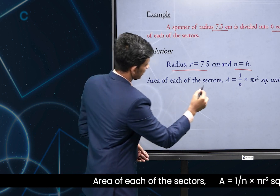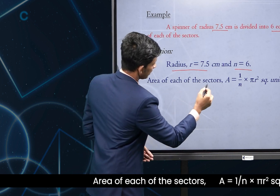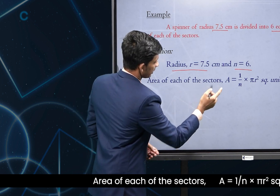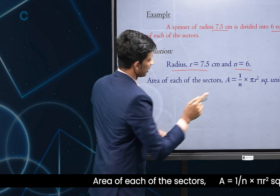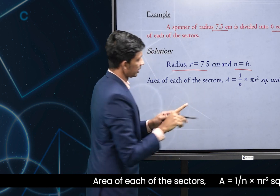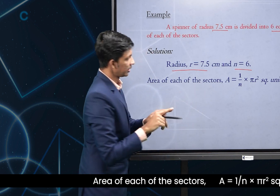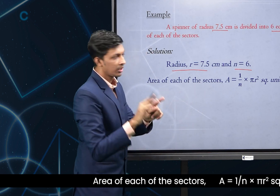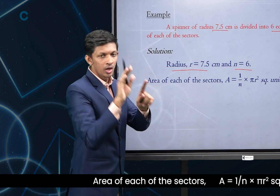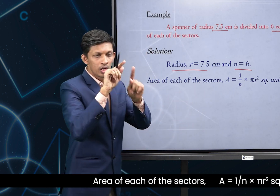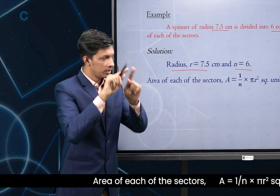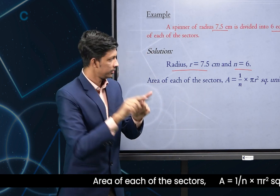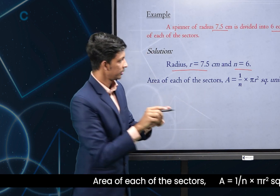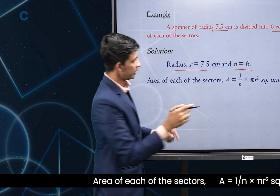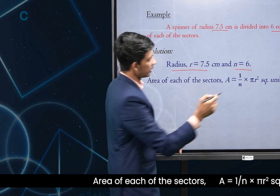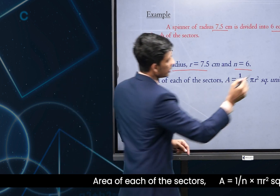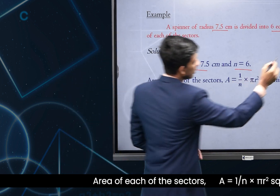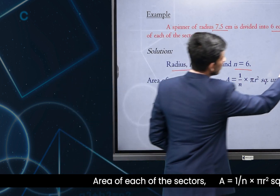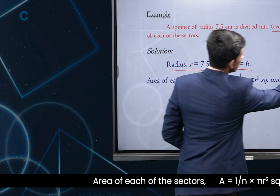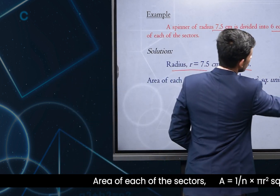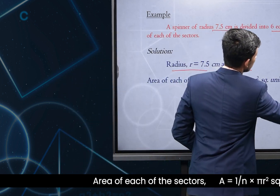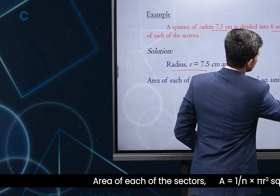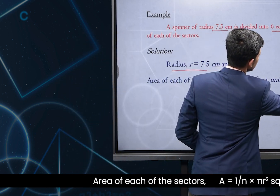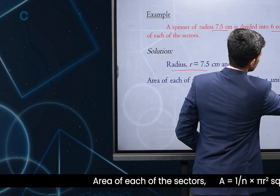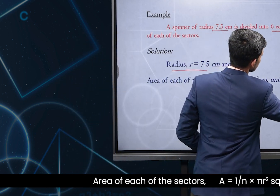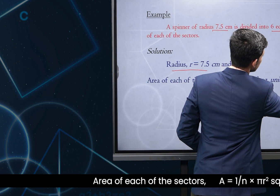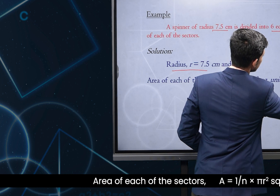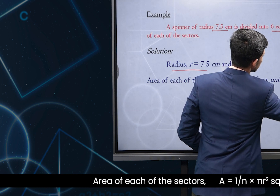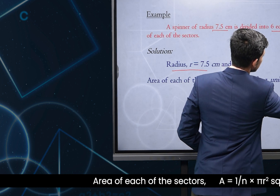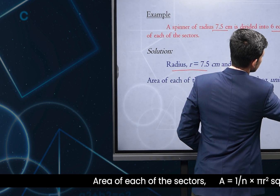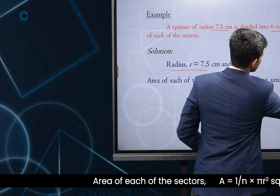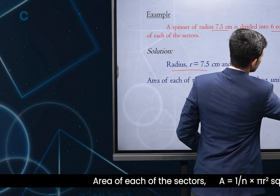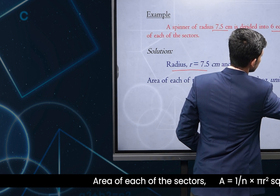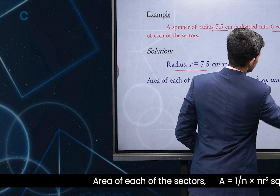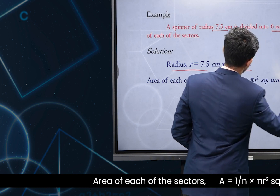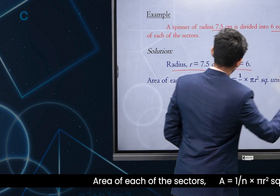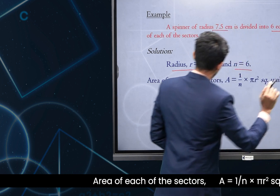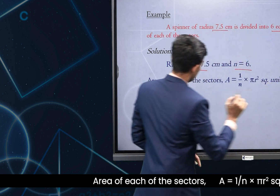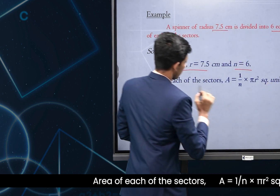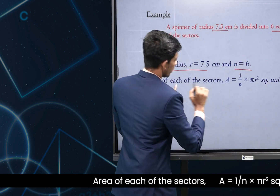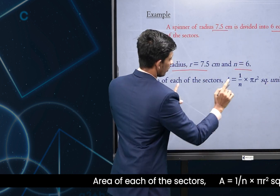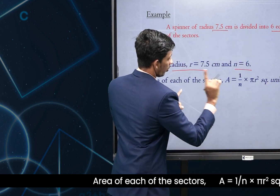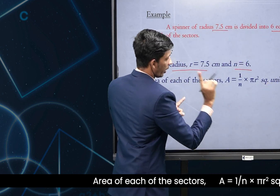Area of each of the sector A is equal to 1 by n into pi r square units,